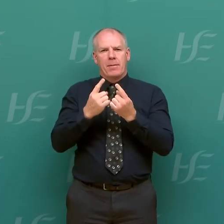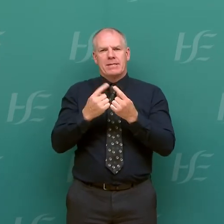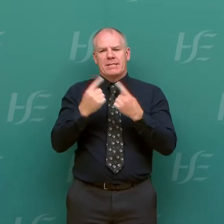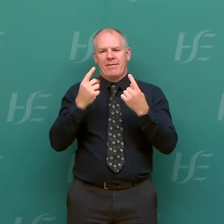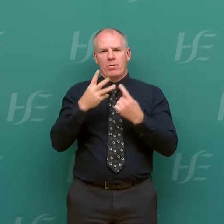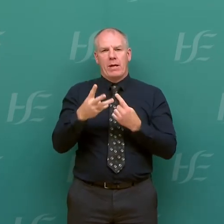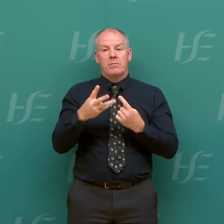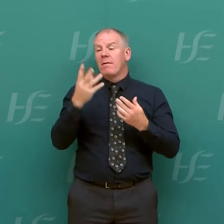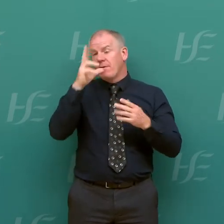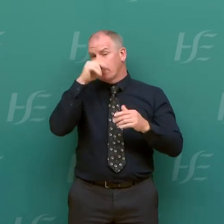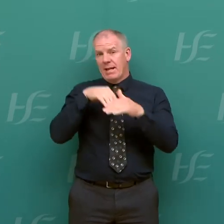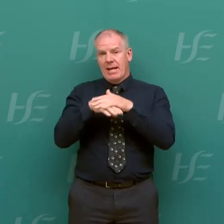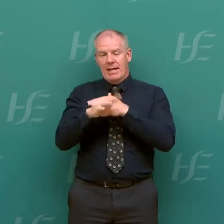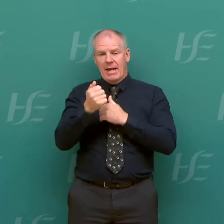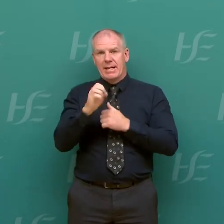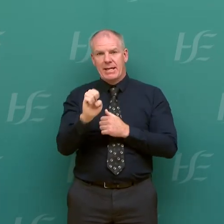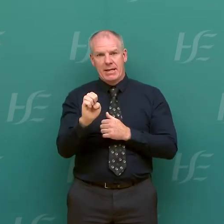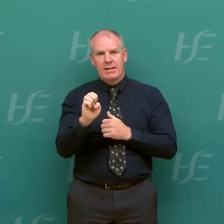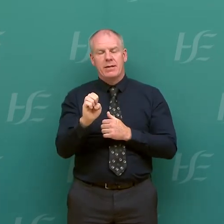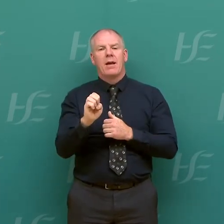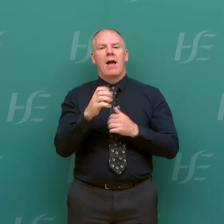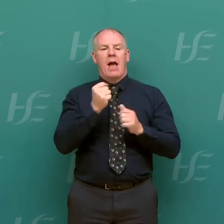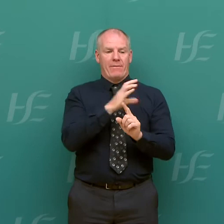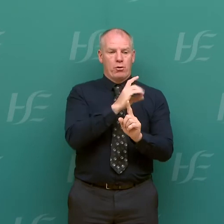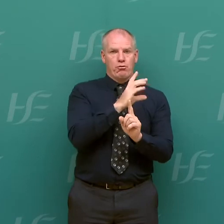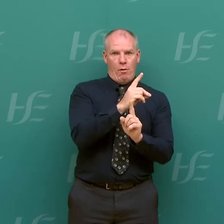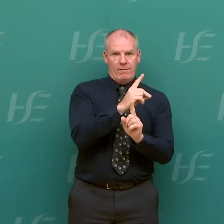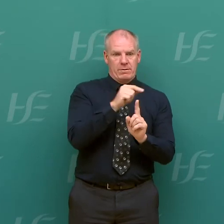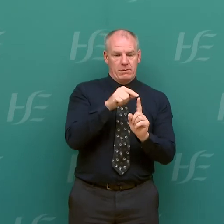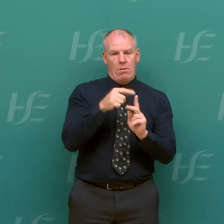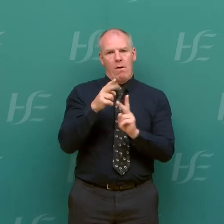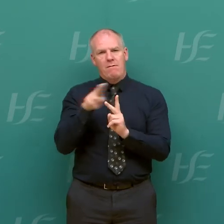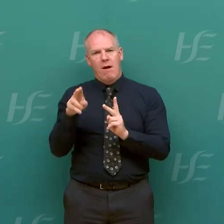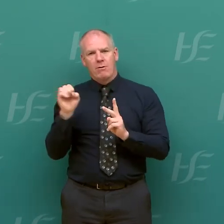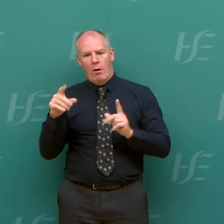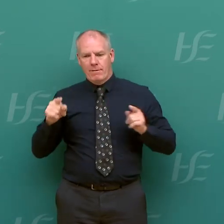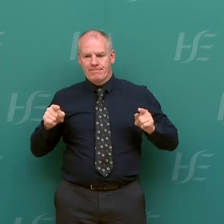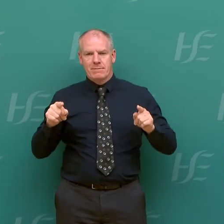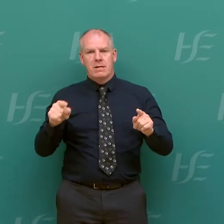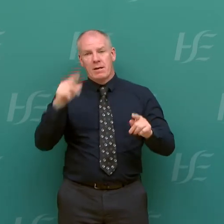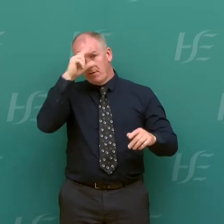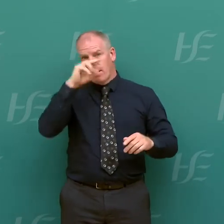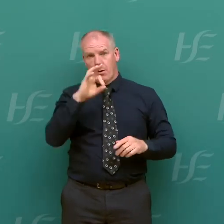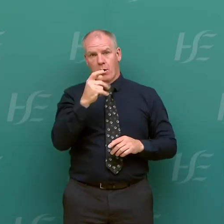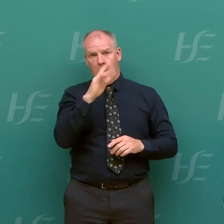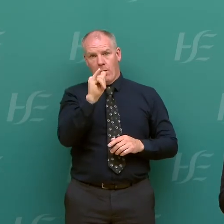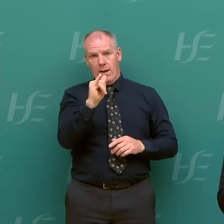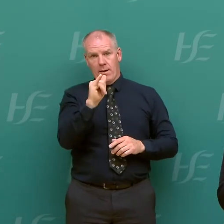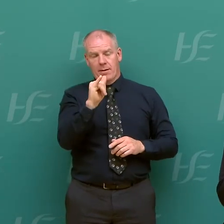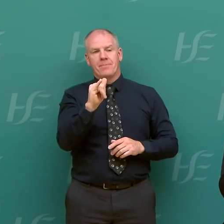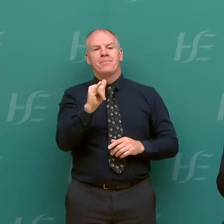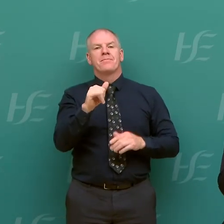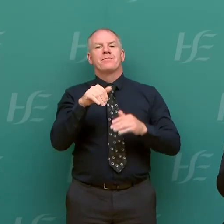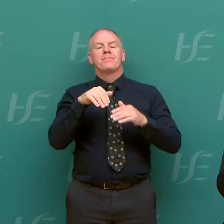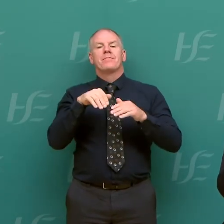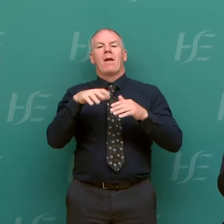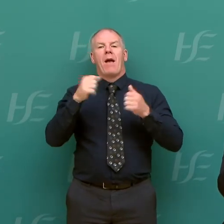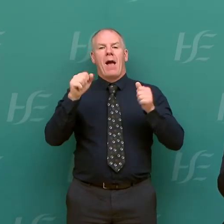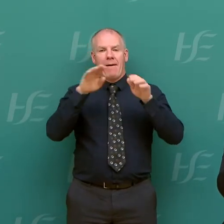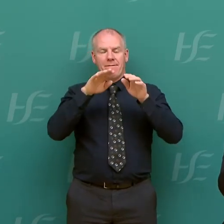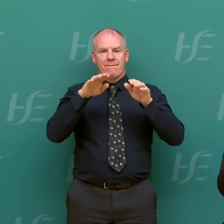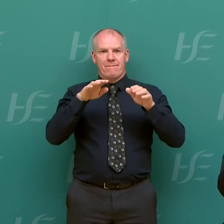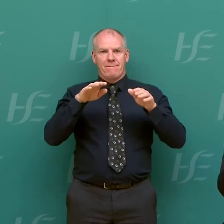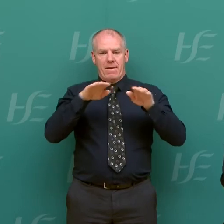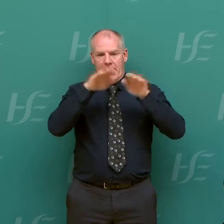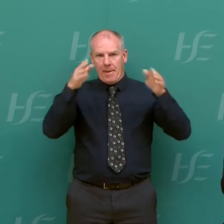if you attend an emergency department, there's a COVID and a non-COVID pathway. If you look at Galway, for example, they have, you know, you go through a kind of a porta-cabin and